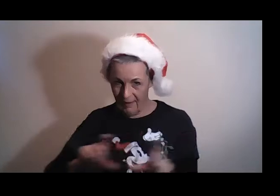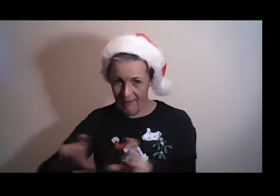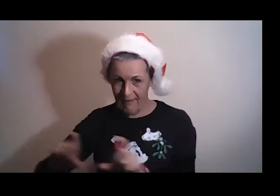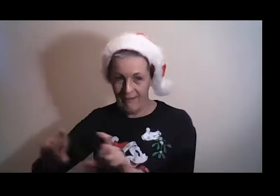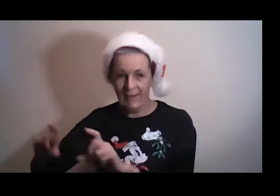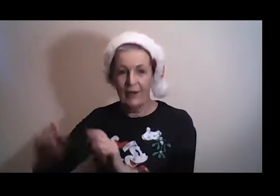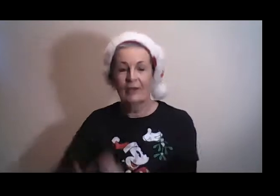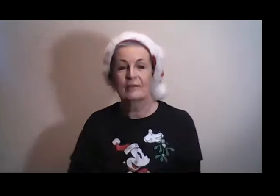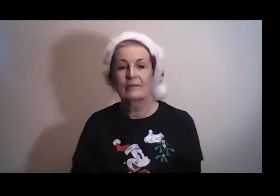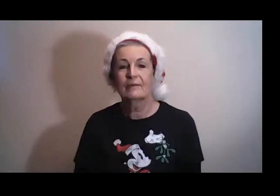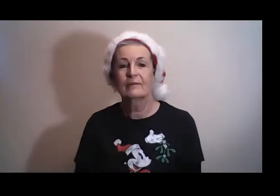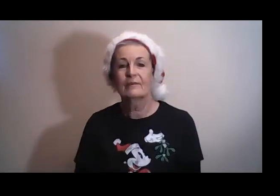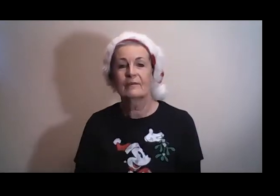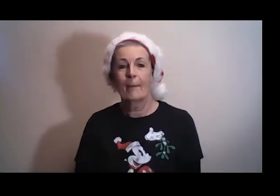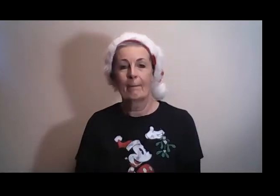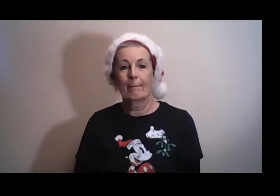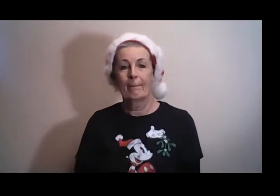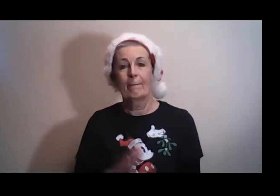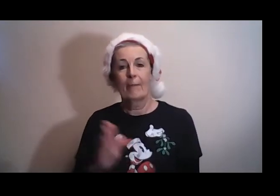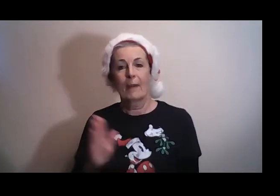Exactly the same exercise,